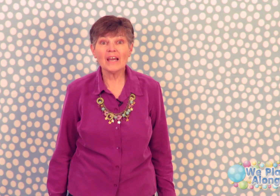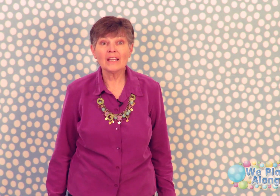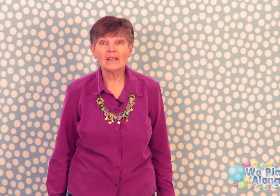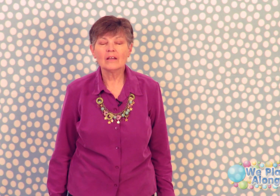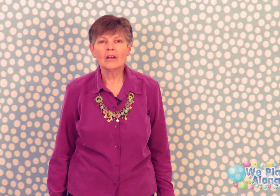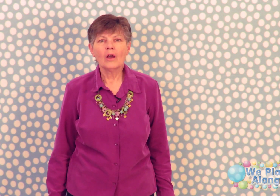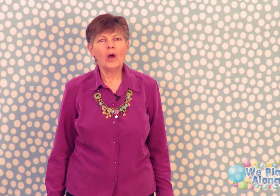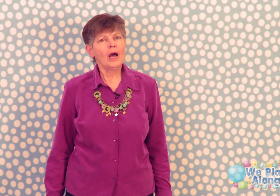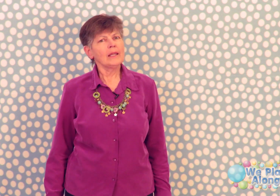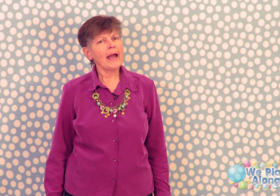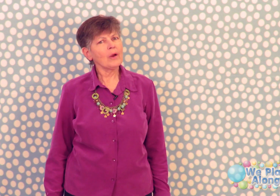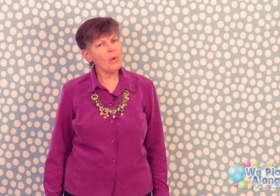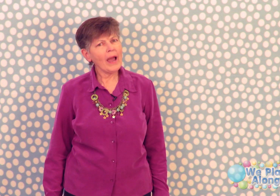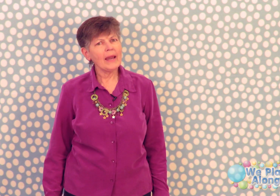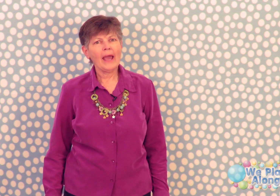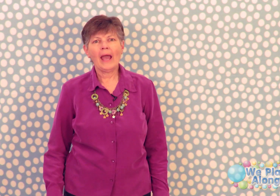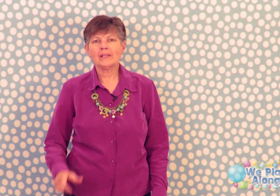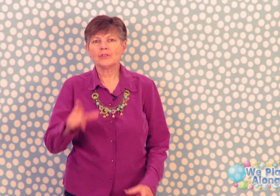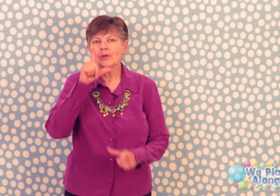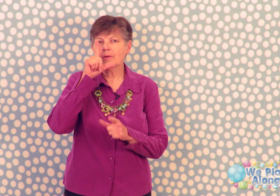fun." "Like what?" asked her.